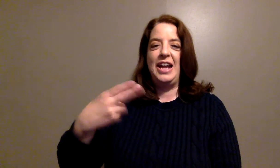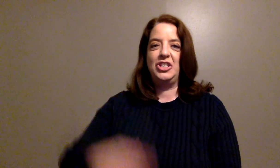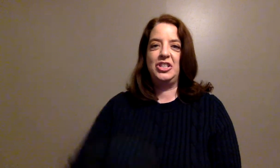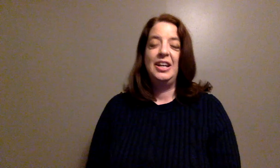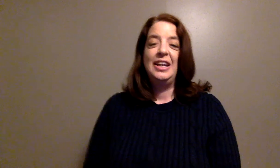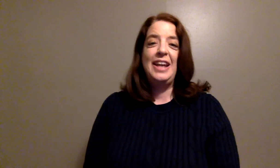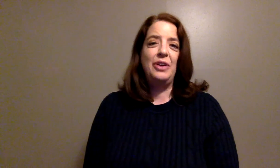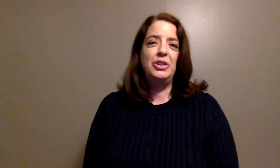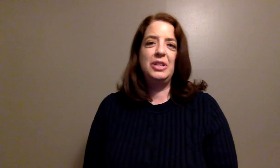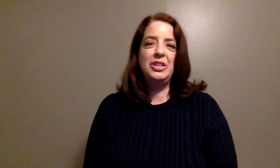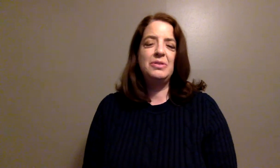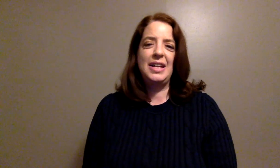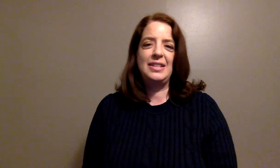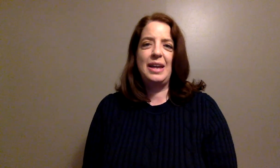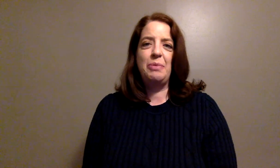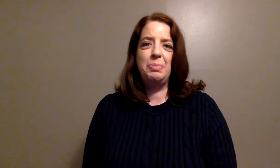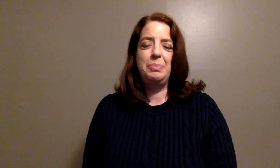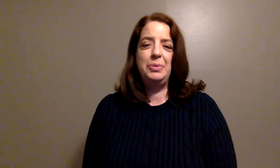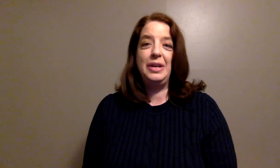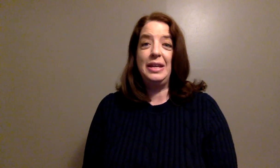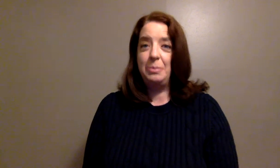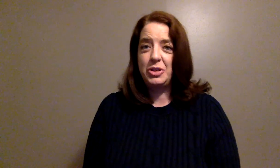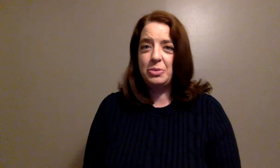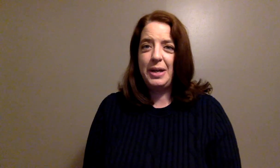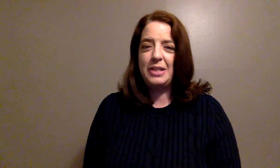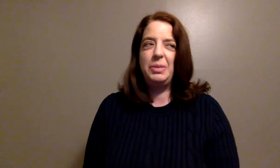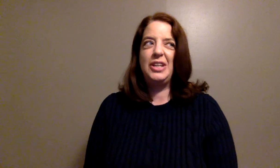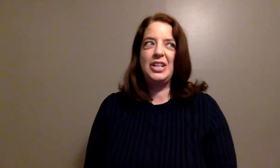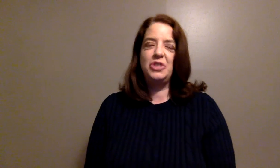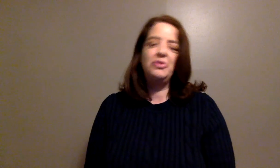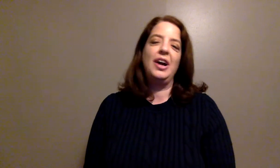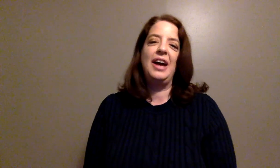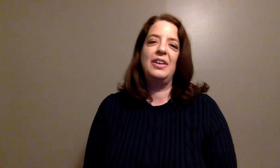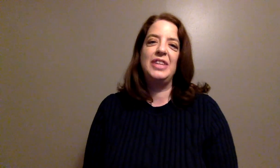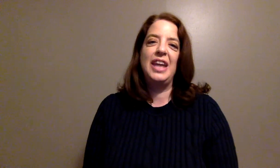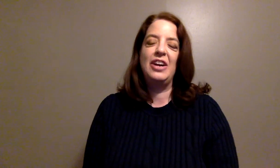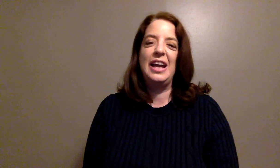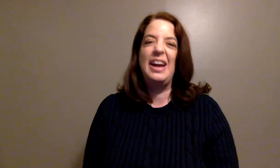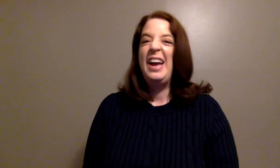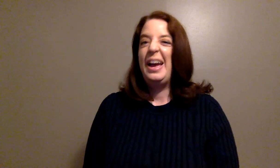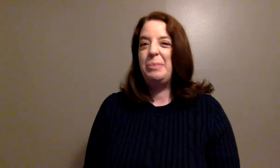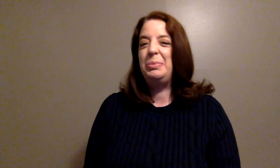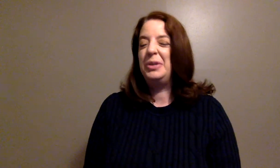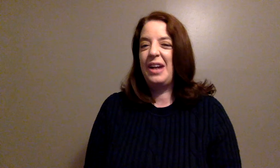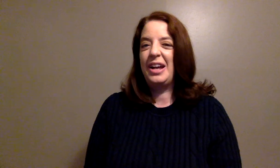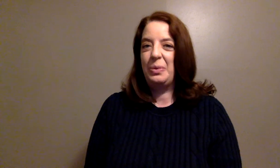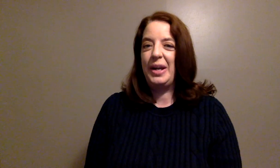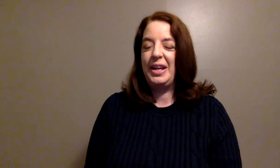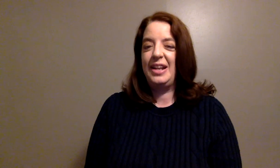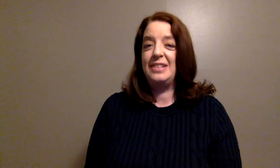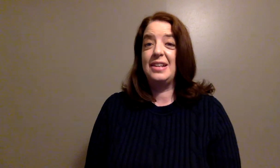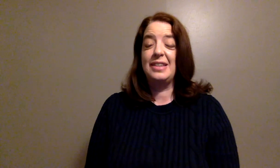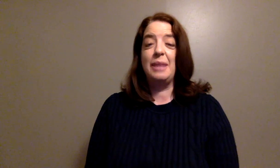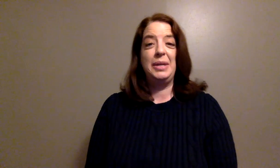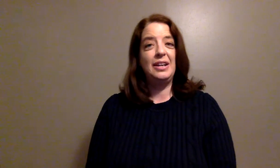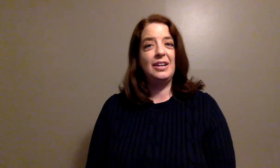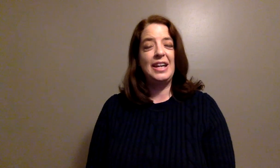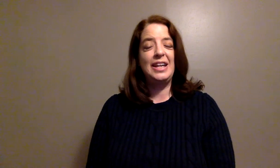NRH. Now, you can use that sign with people in the Metroplex, but you get too far out of the area and people are not going to recognize that sign. But here in